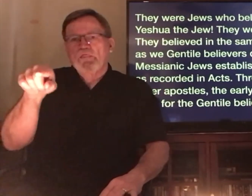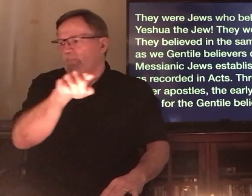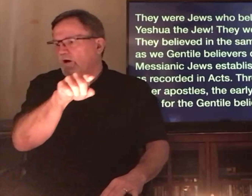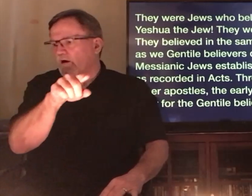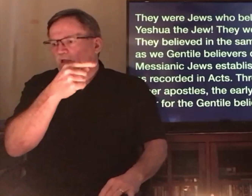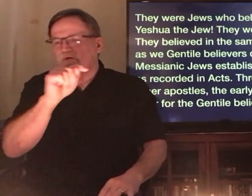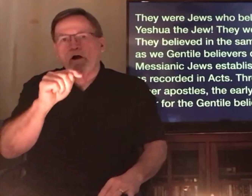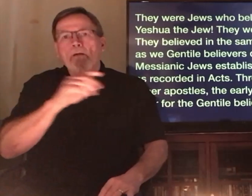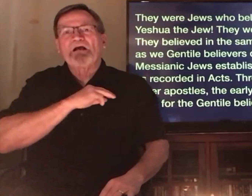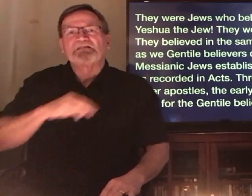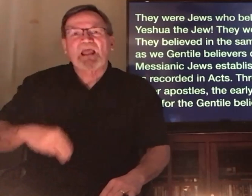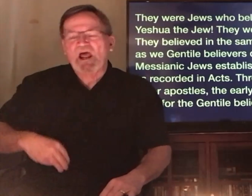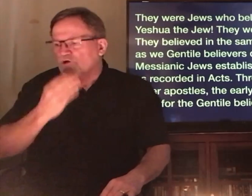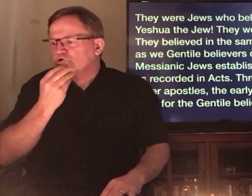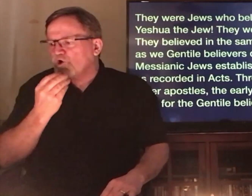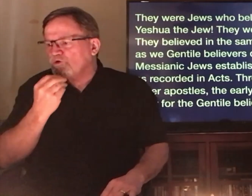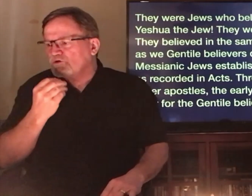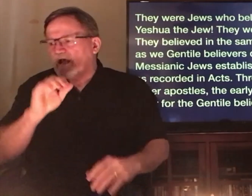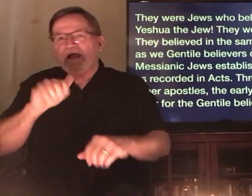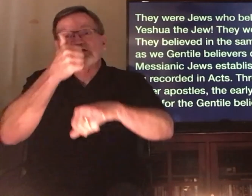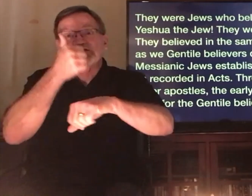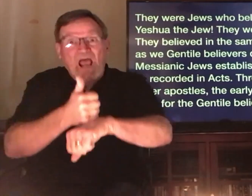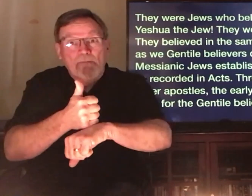meaning believing. Two believers,